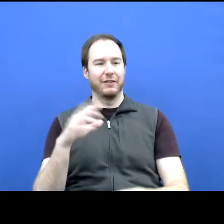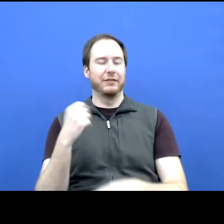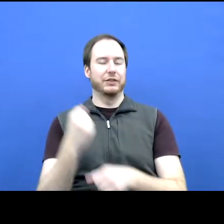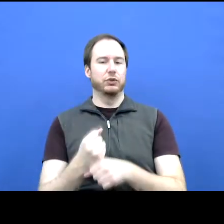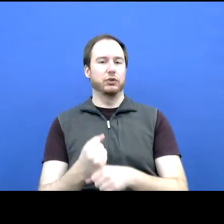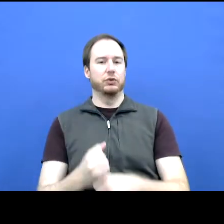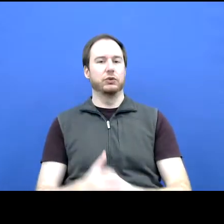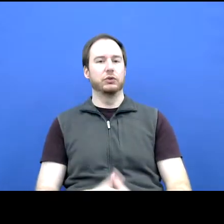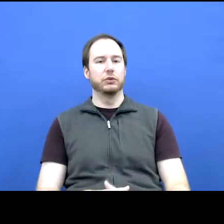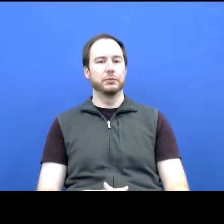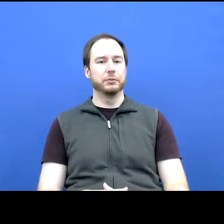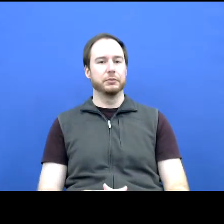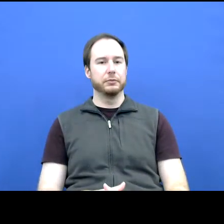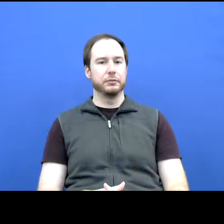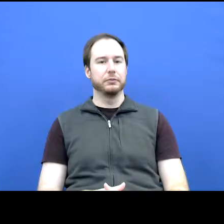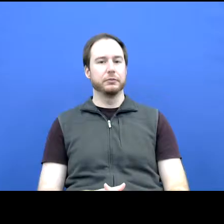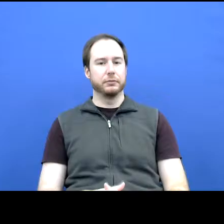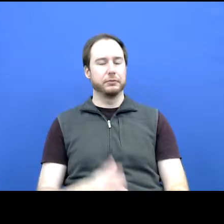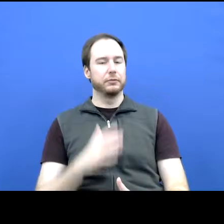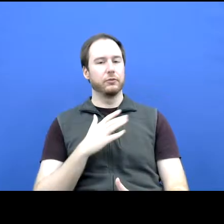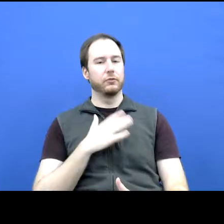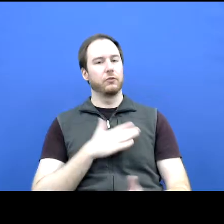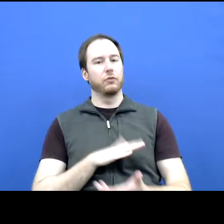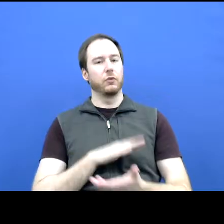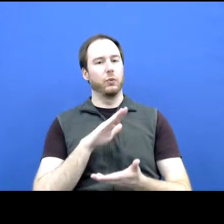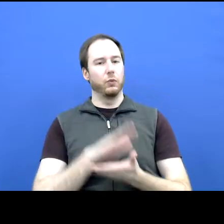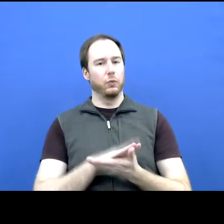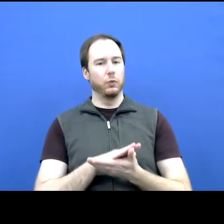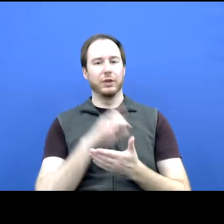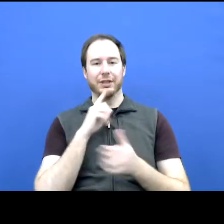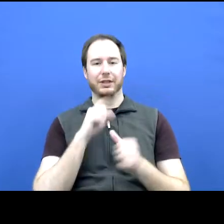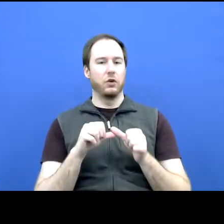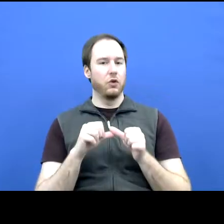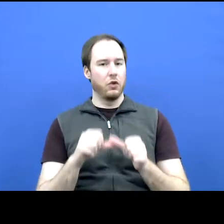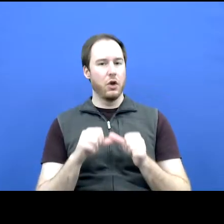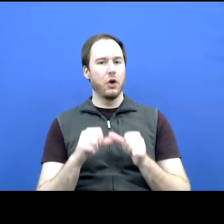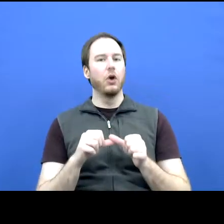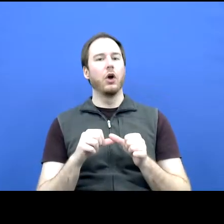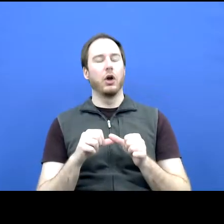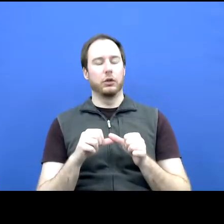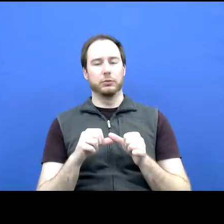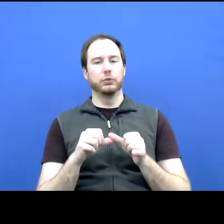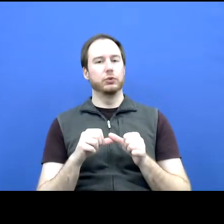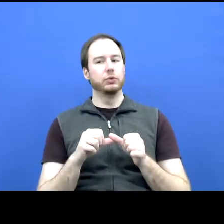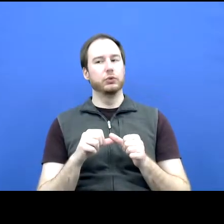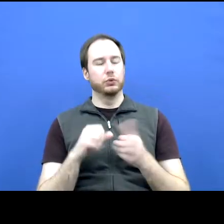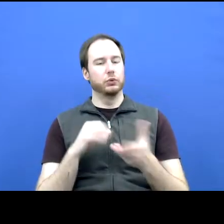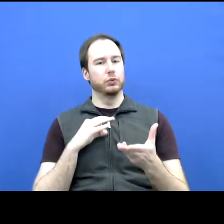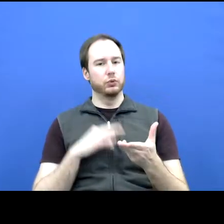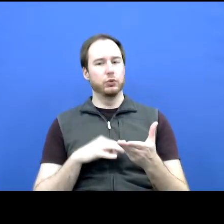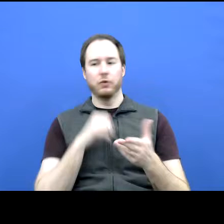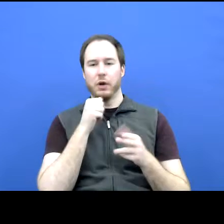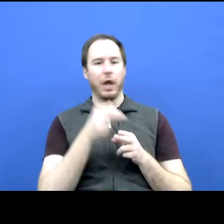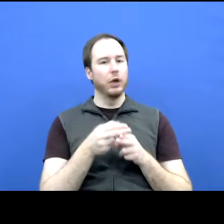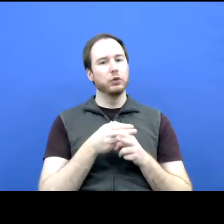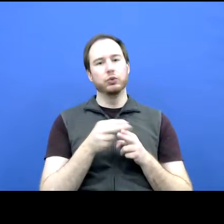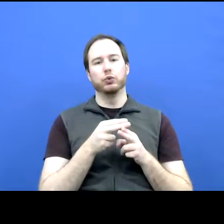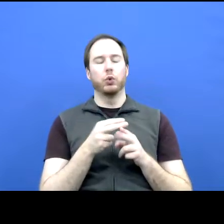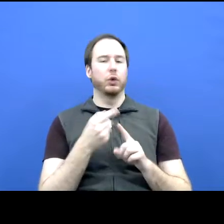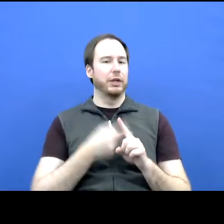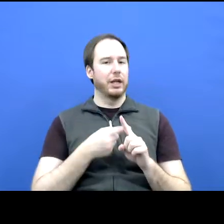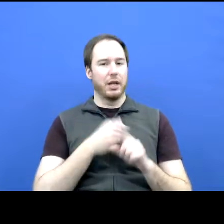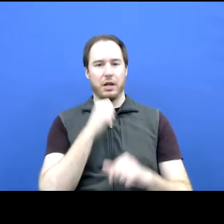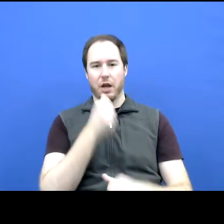years. Our school is a long-term, reliable use, not a short-term tenant.